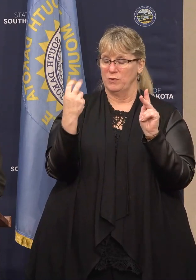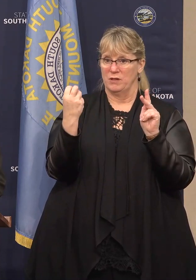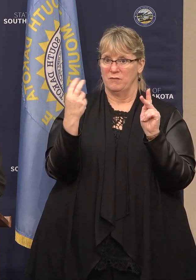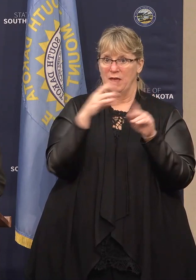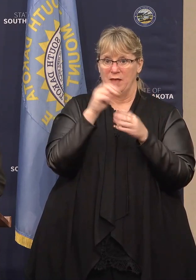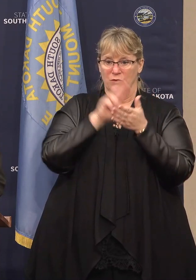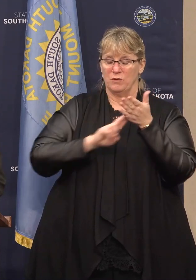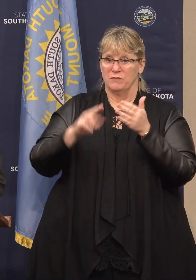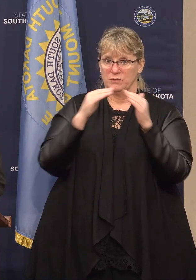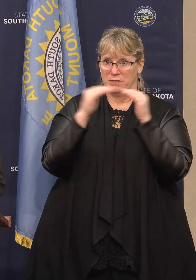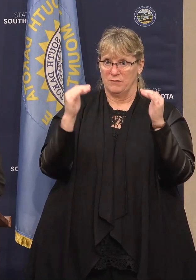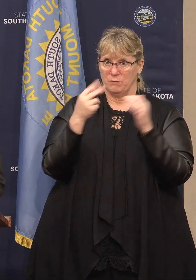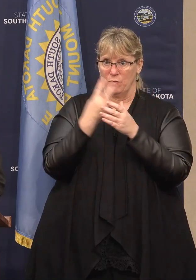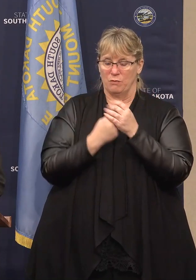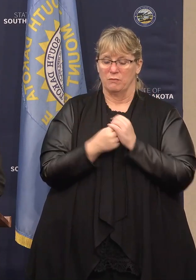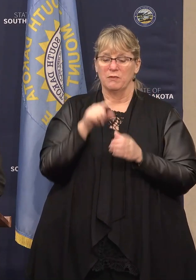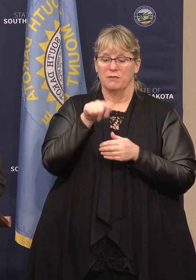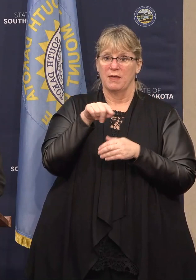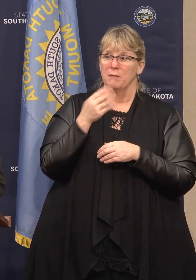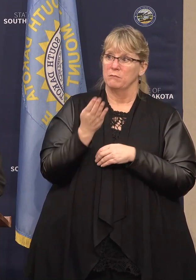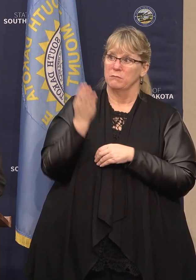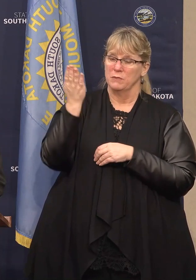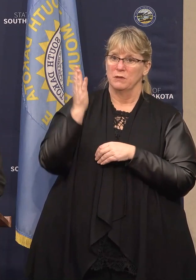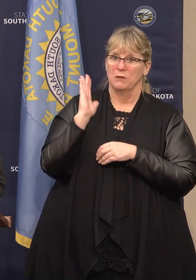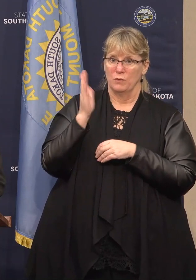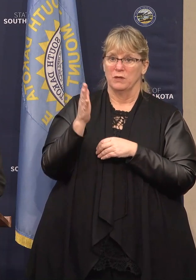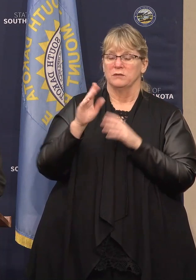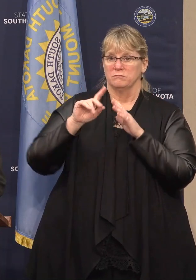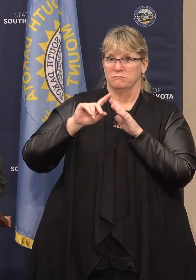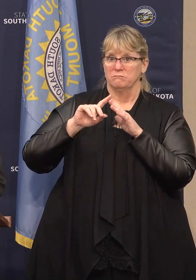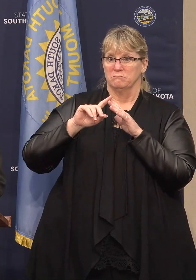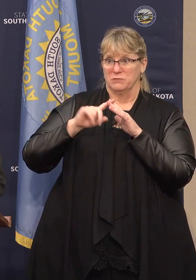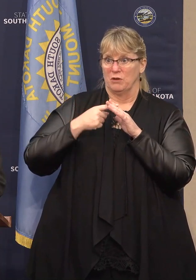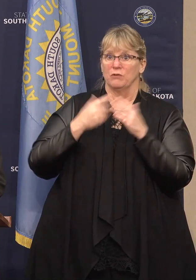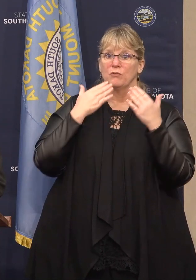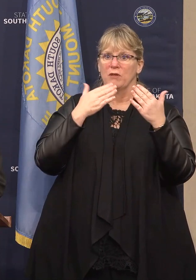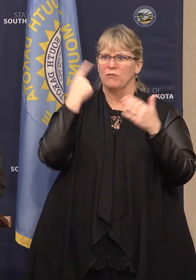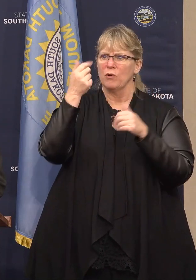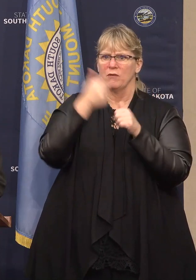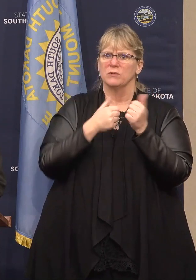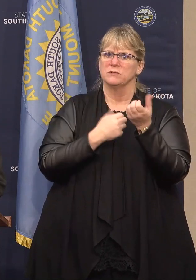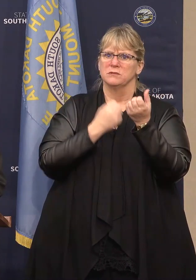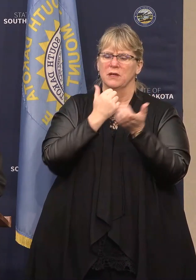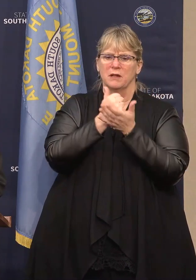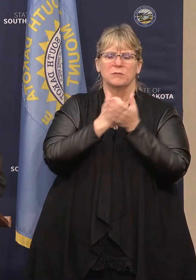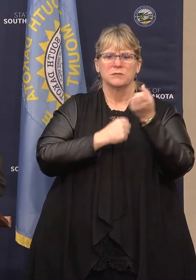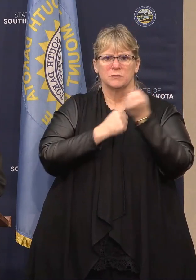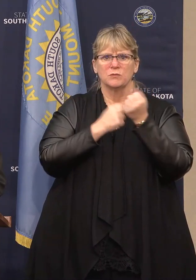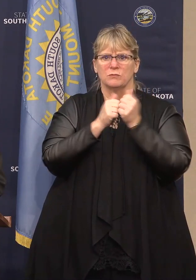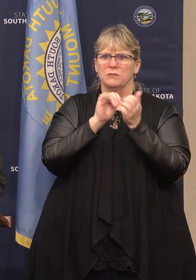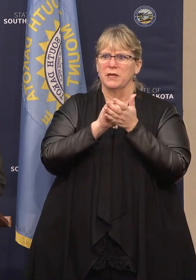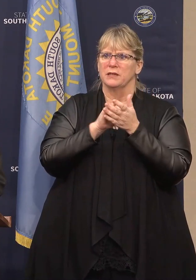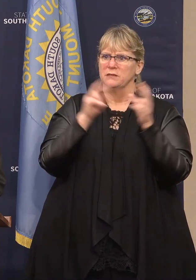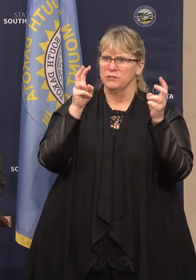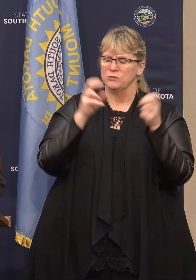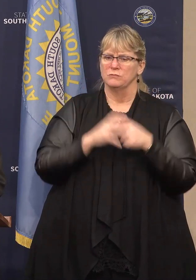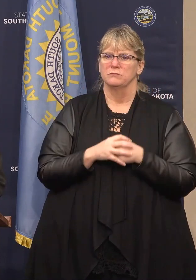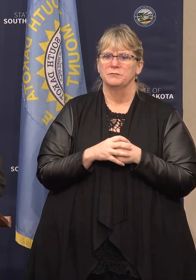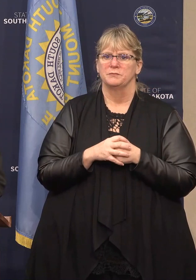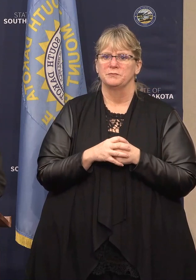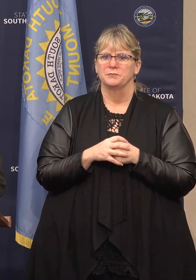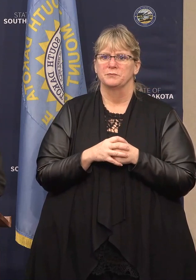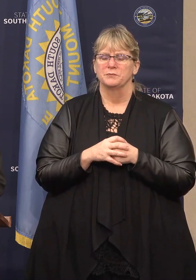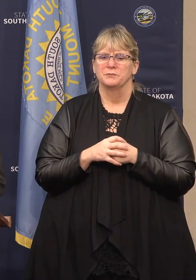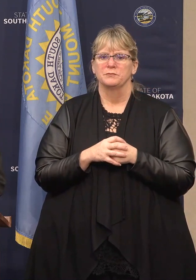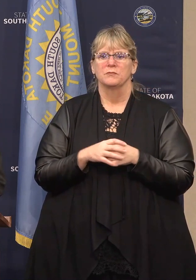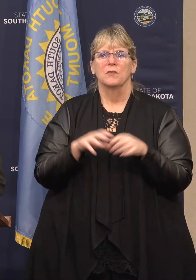level. That bill will be enacted, and I'm grateful for everybody's help and support on that issue. We also have been